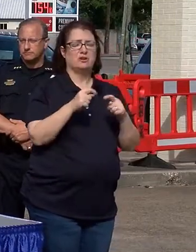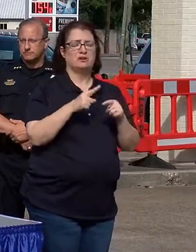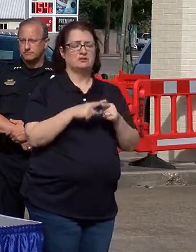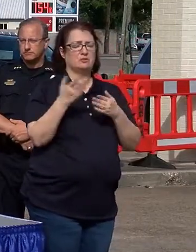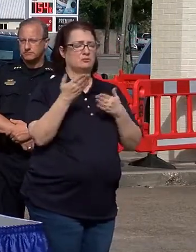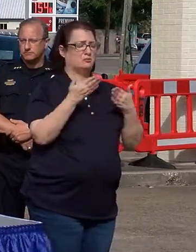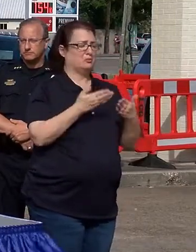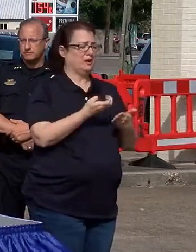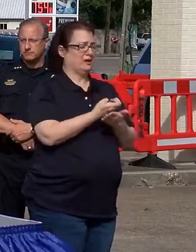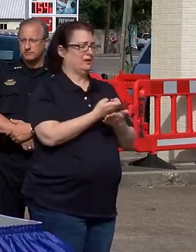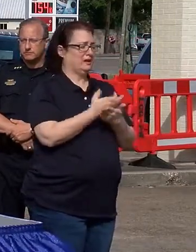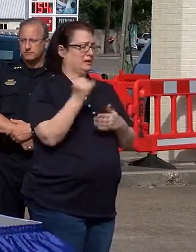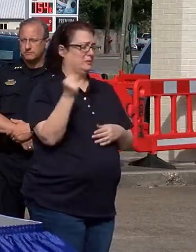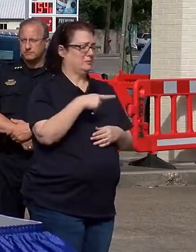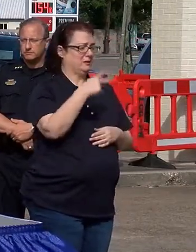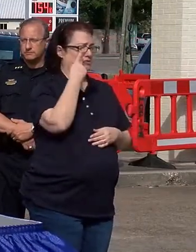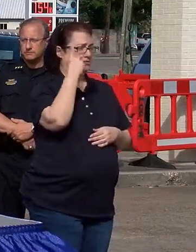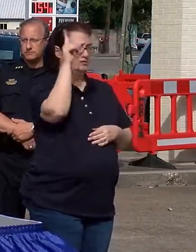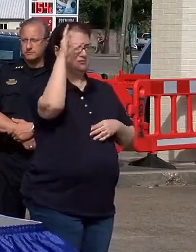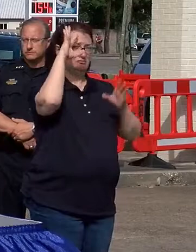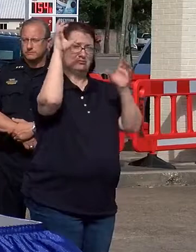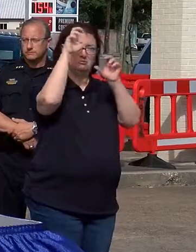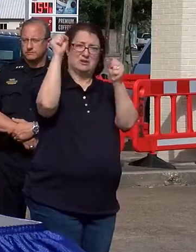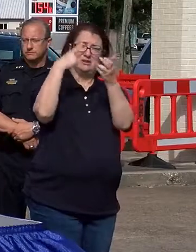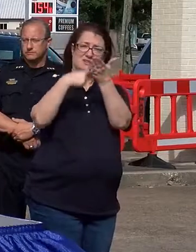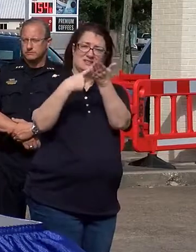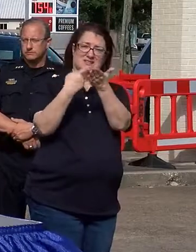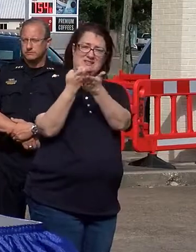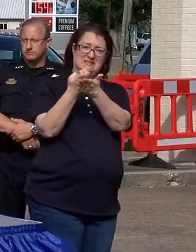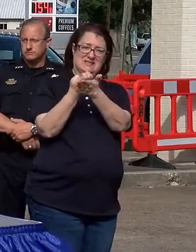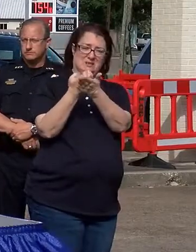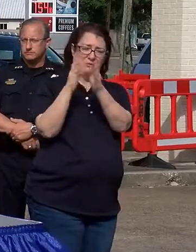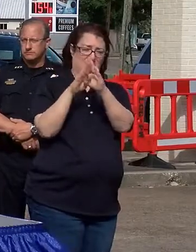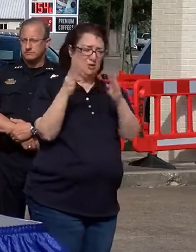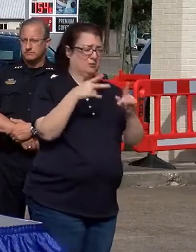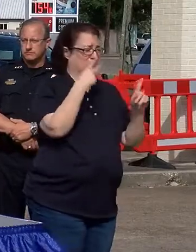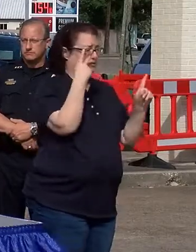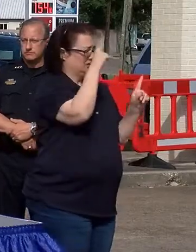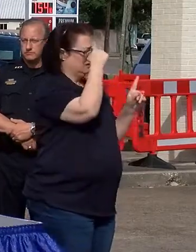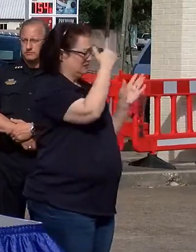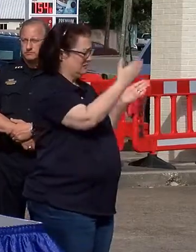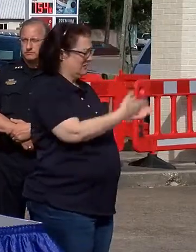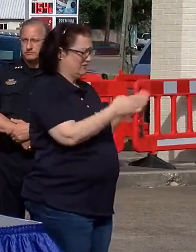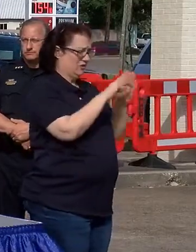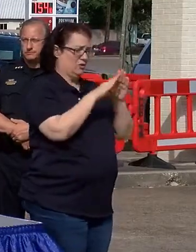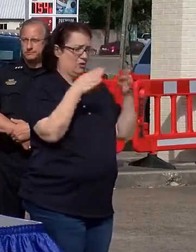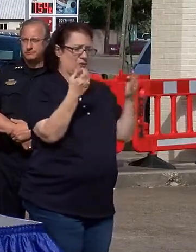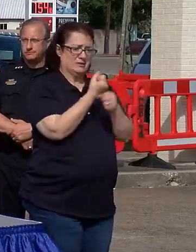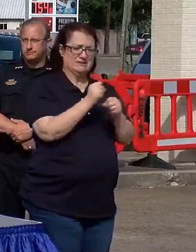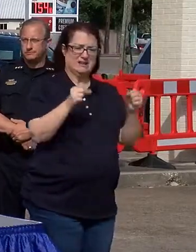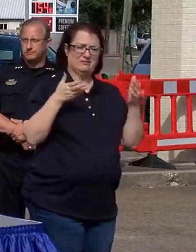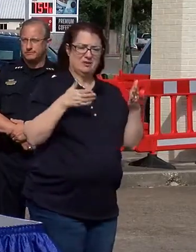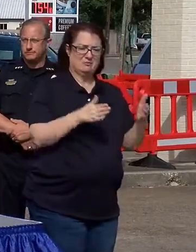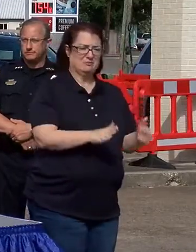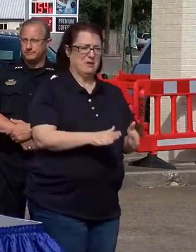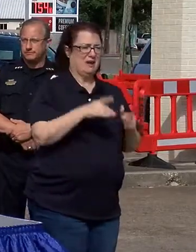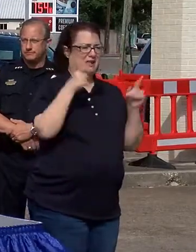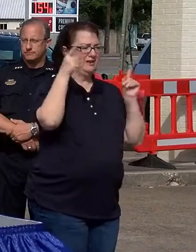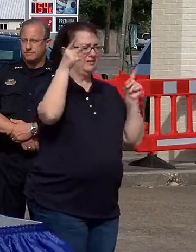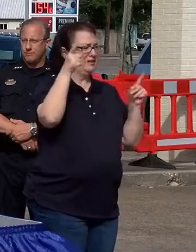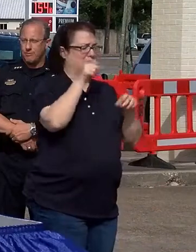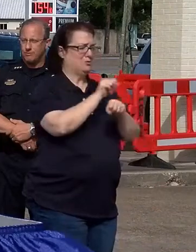president speak about opening our economy, you see our governor speak about opening the economy in a safe manner. Both of those individuals have worked hard in good faith, and